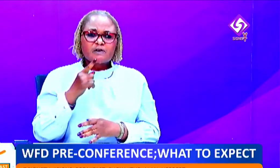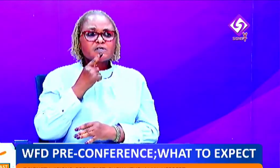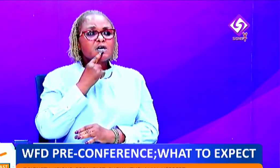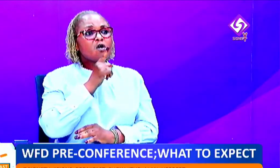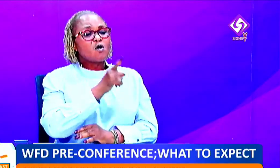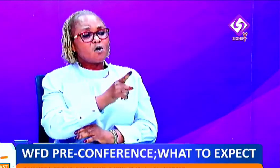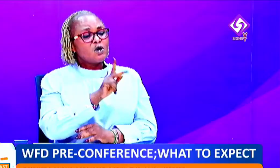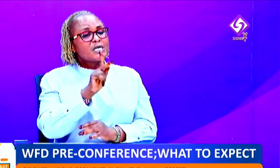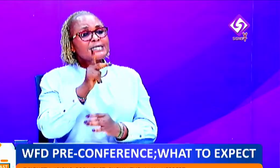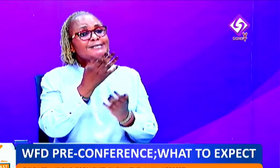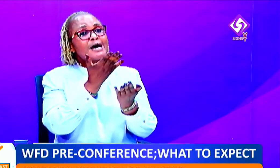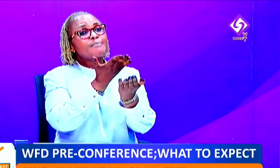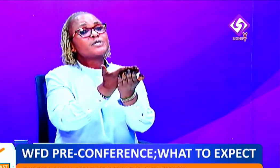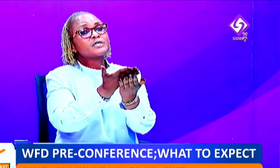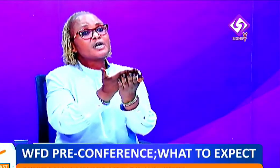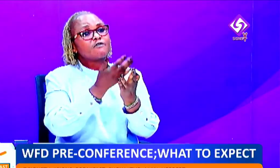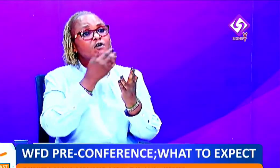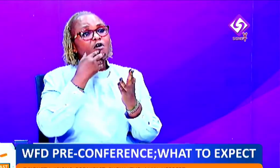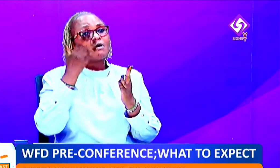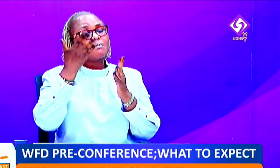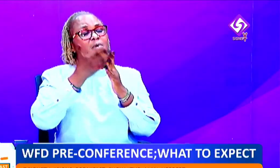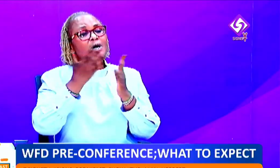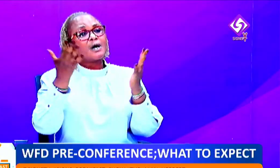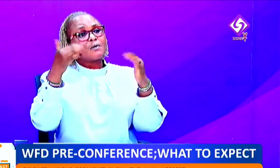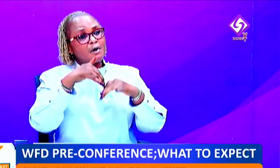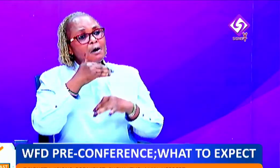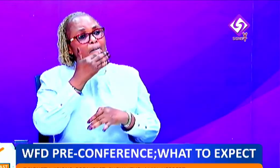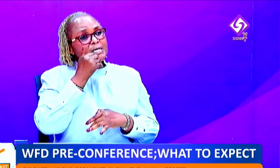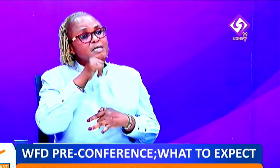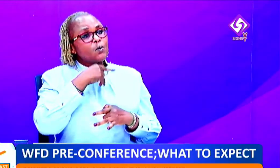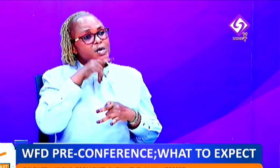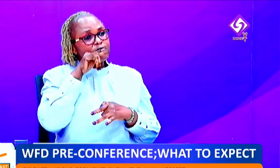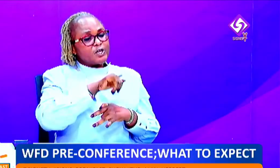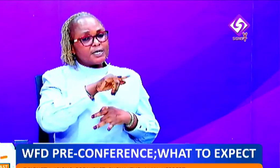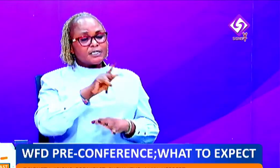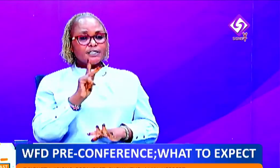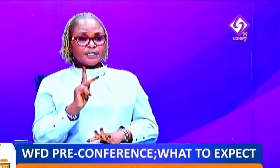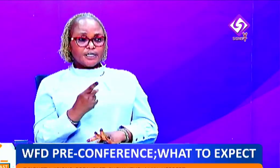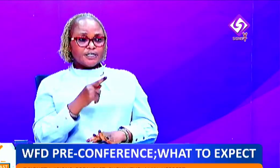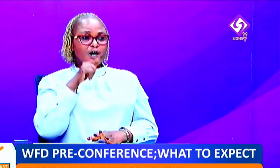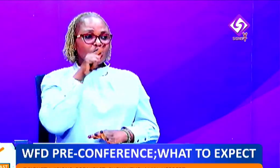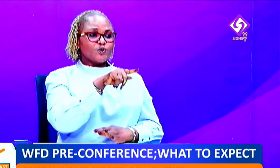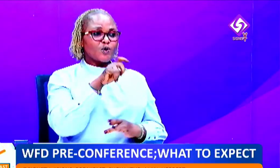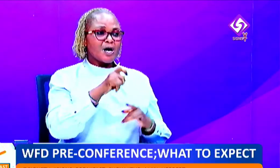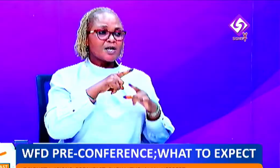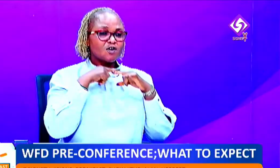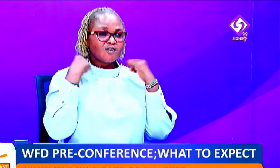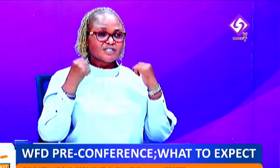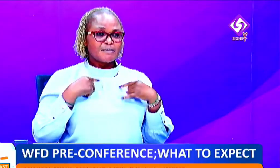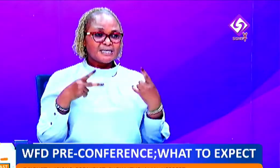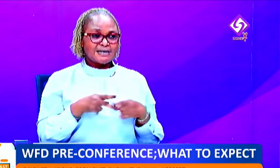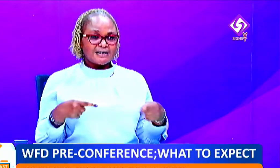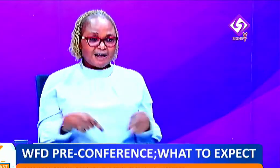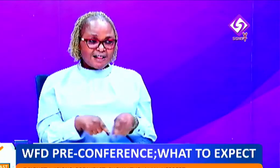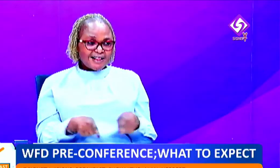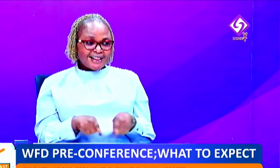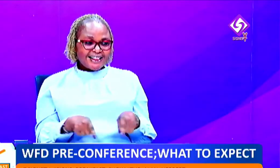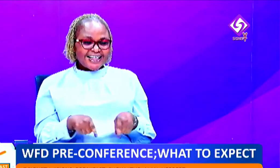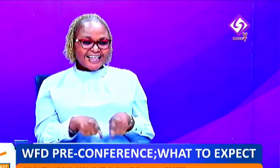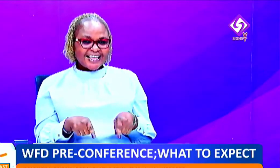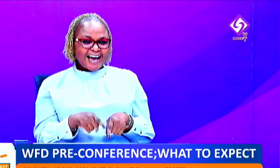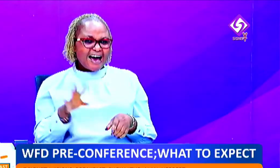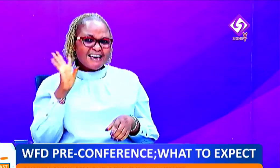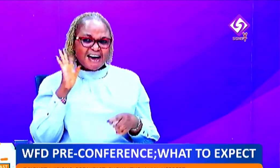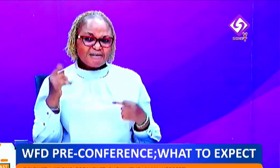together? And they mentioned that we have a conference that is happening in Kenya, that Kenya already bid for and has won. Why